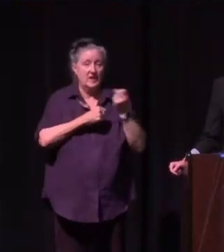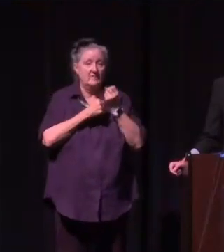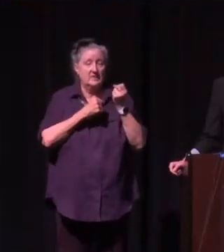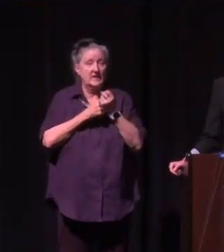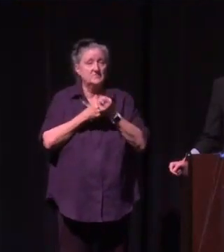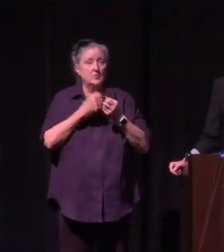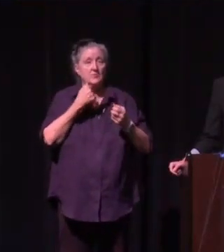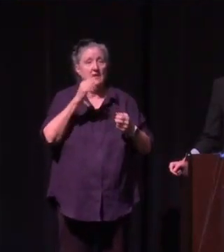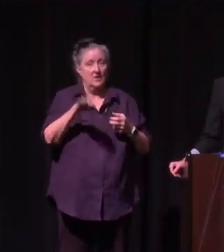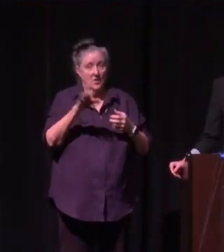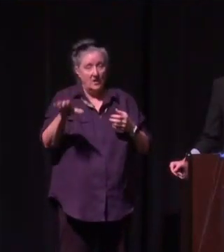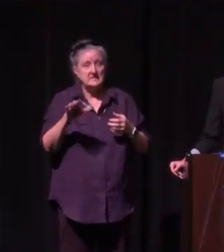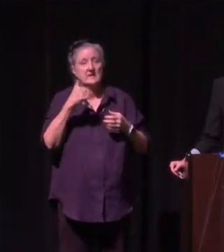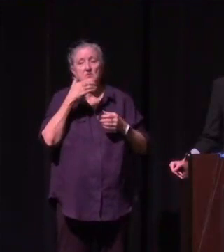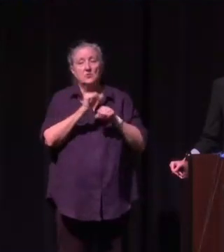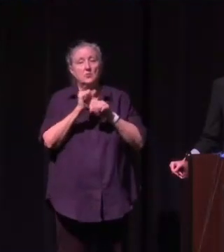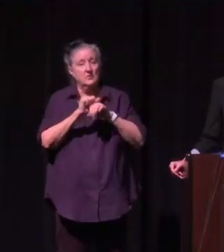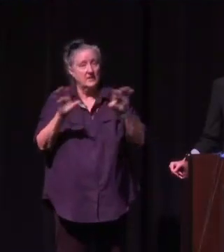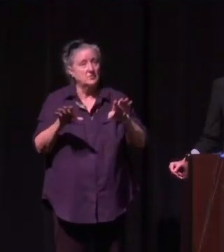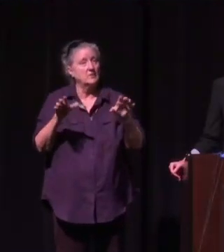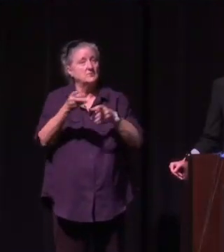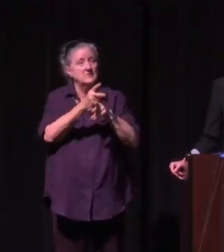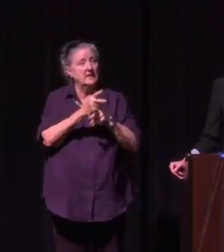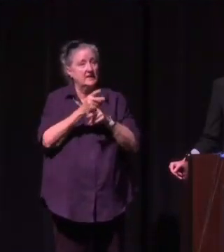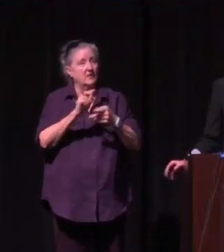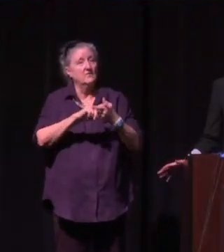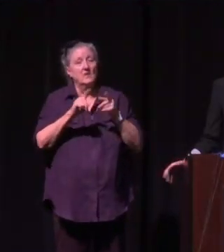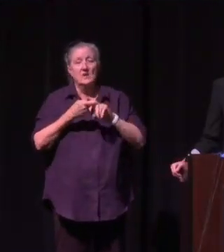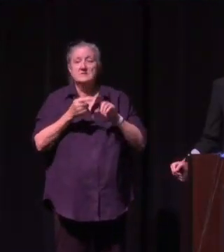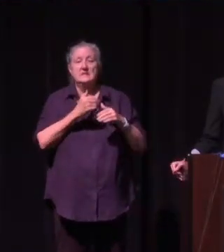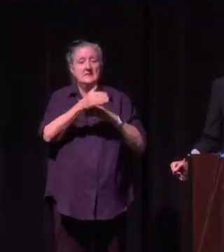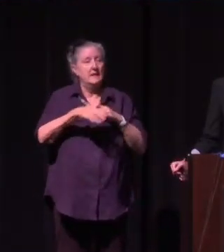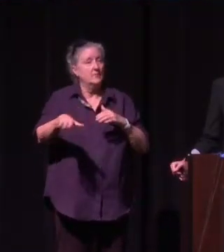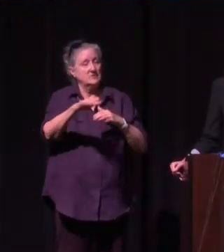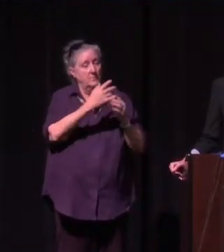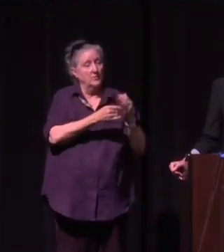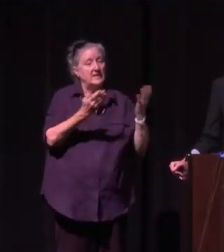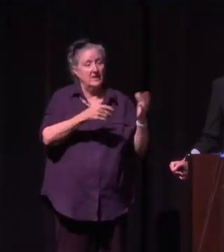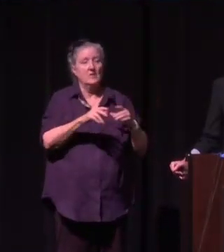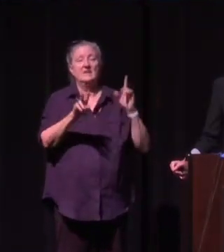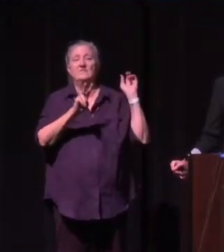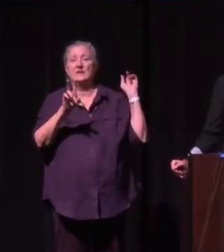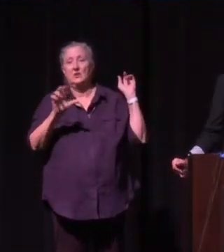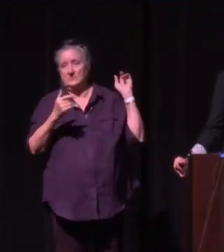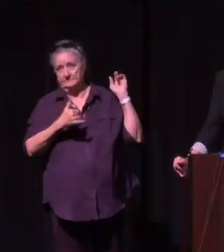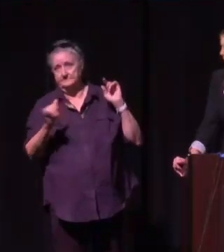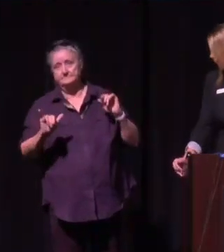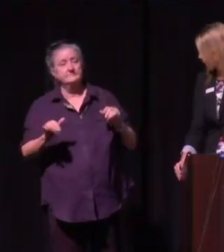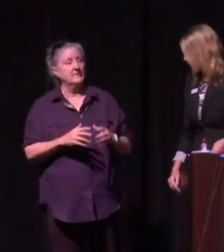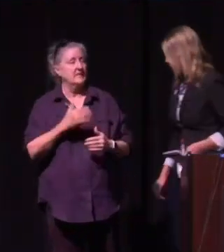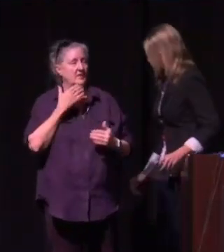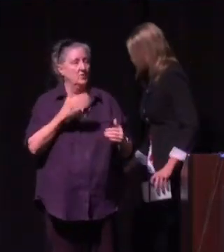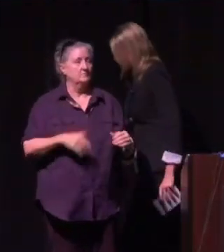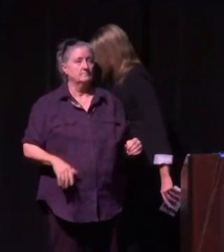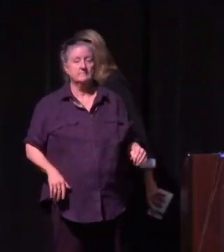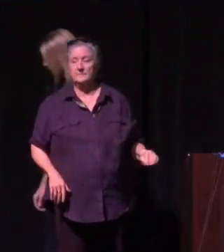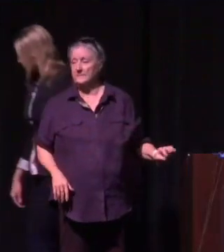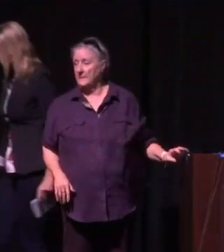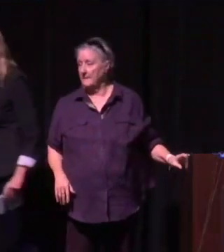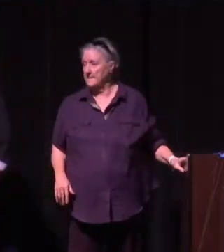for the Red Cross and for all the good work that they're doing to take care of friends and neighbors both here and in Ventura County. Thank you.